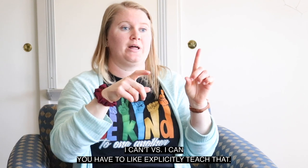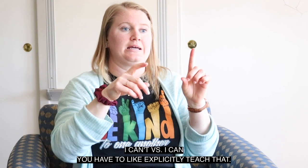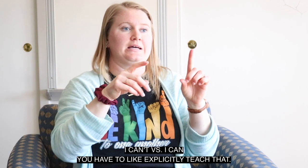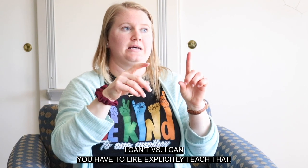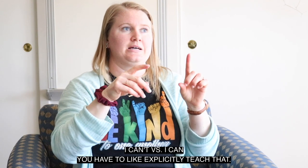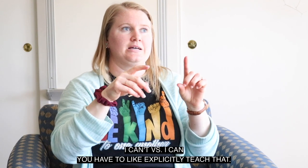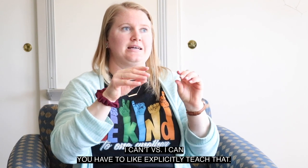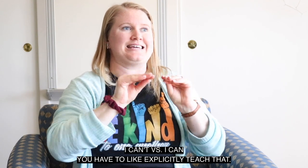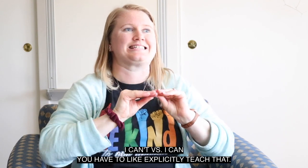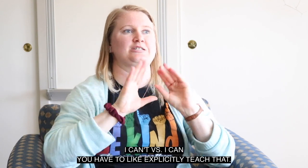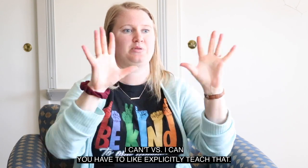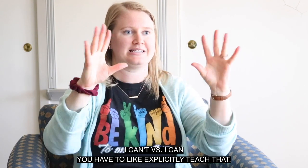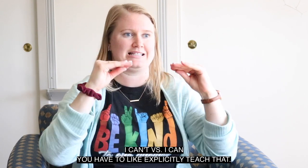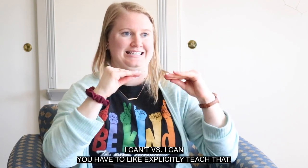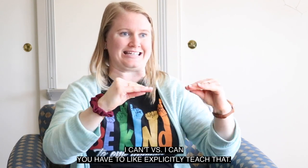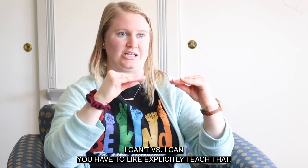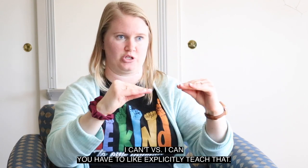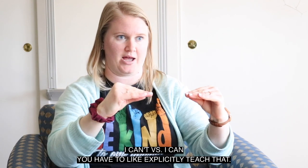like explicitly teach that.